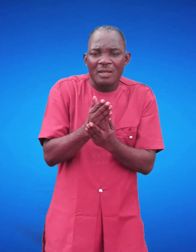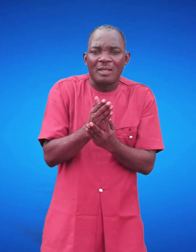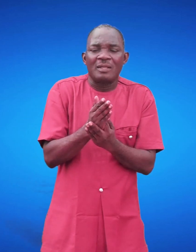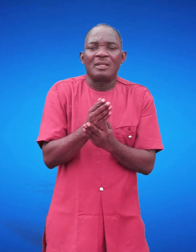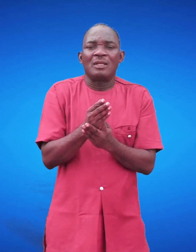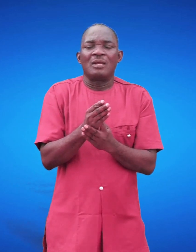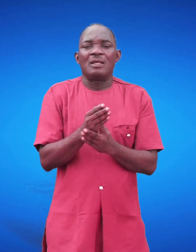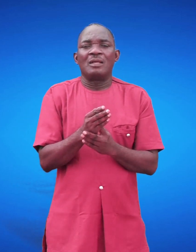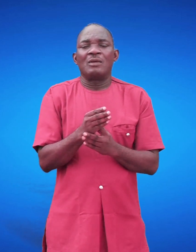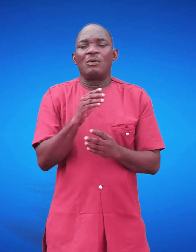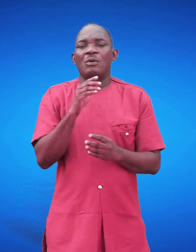agents.